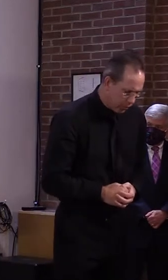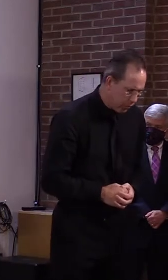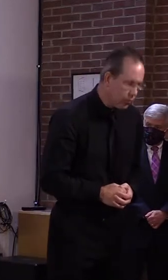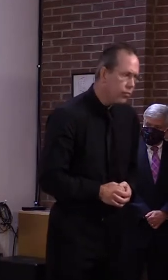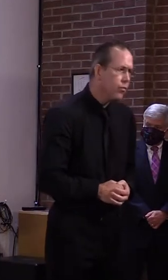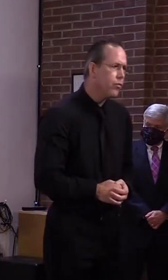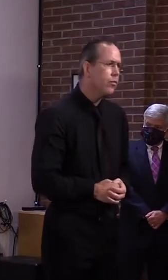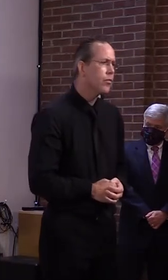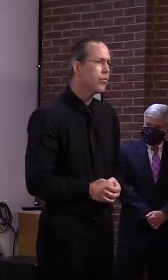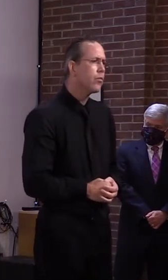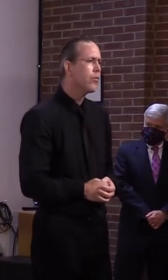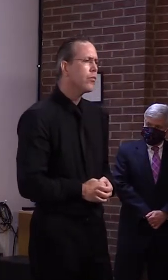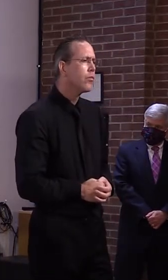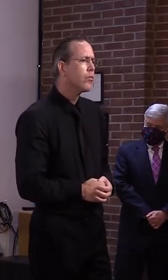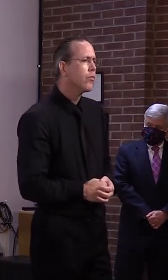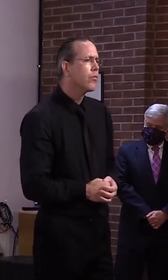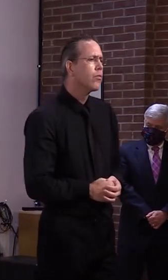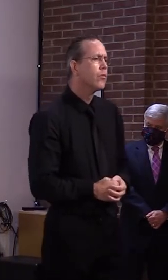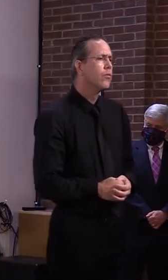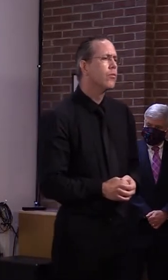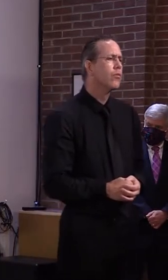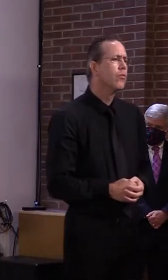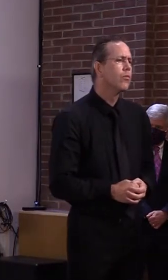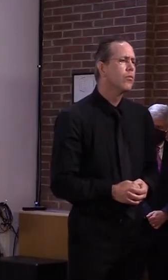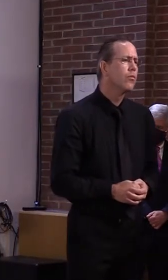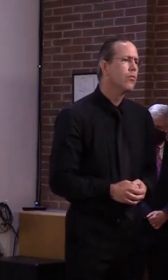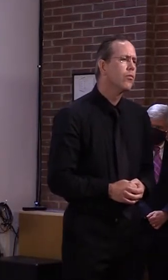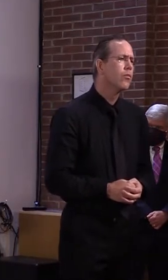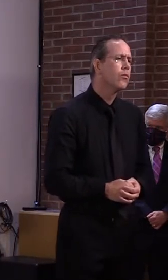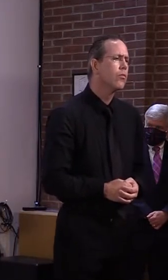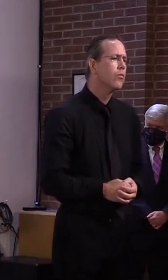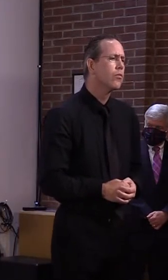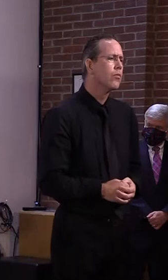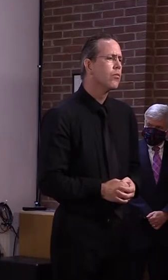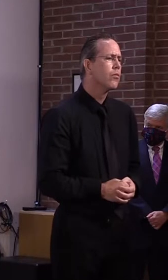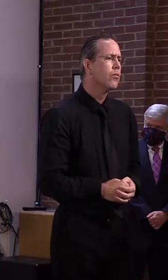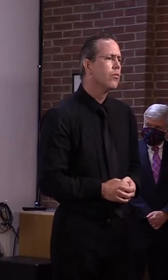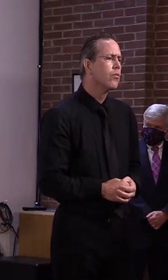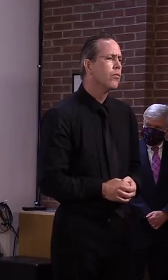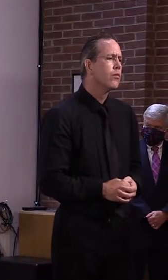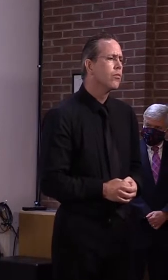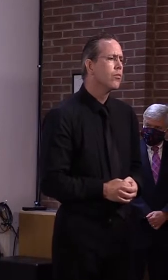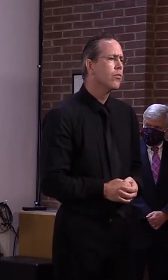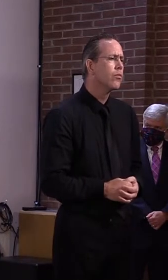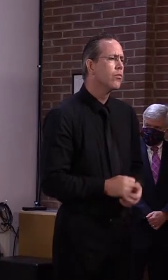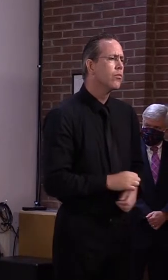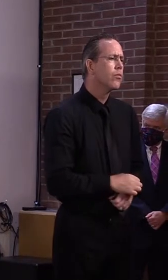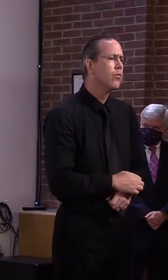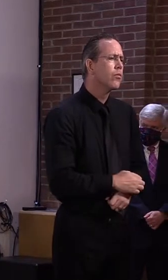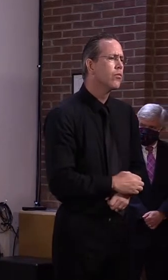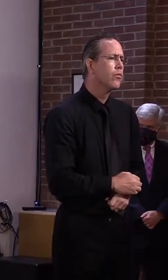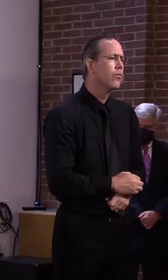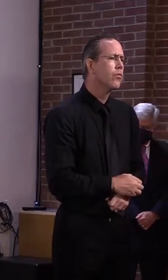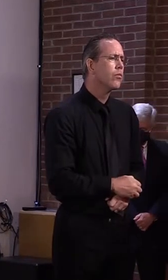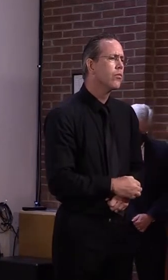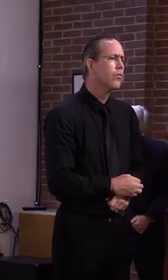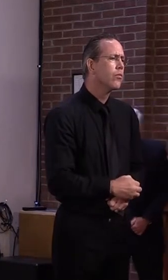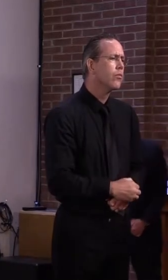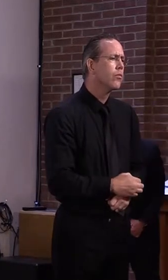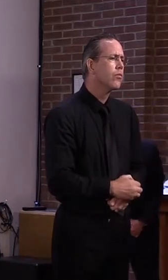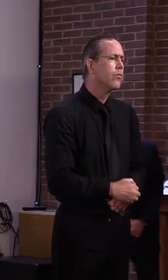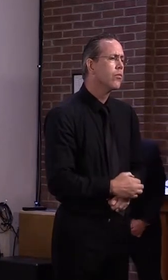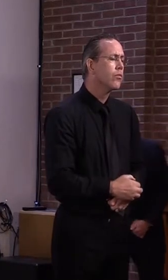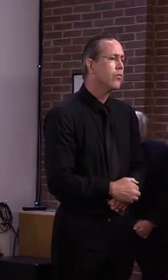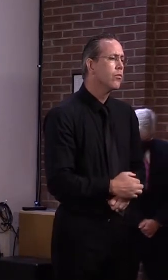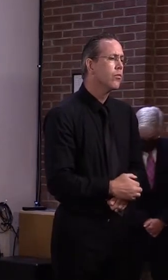And my questions are, first off, you mentioned the data reporting for COVID cases in schools, and then also the data for